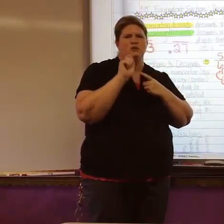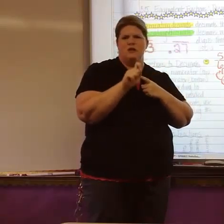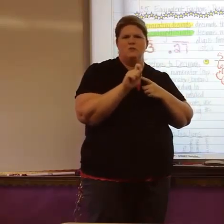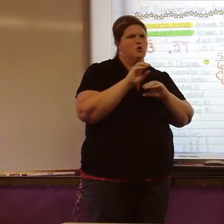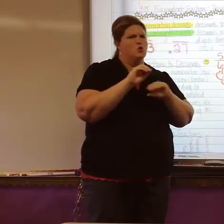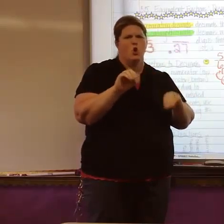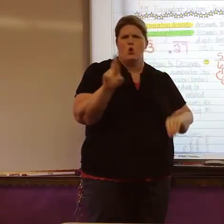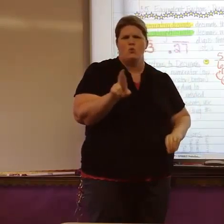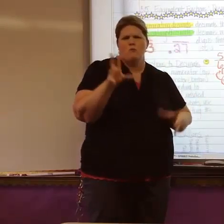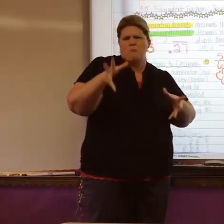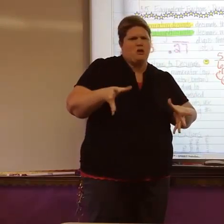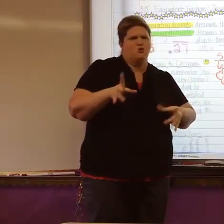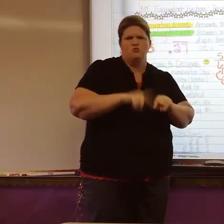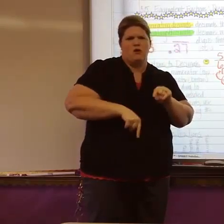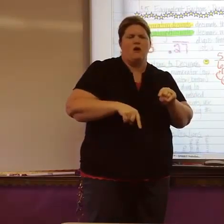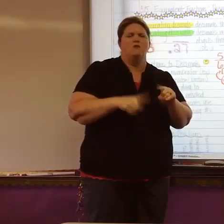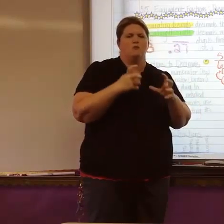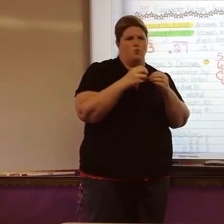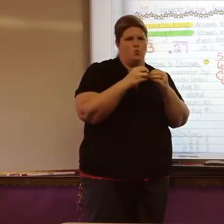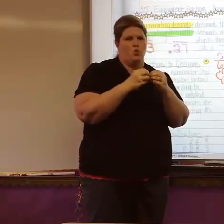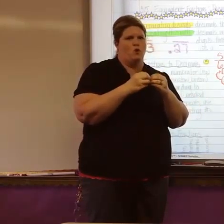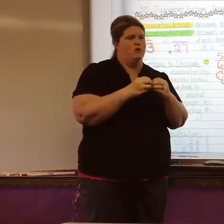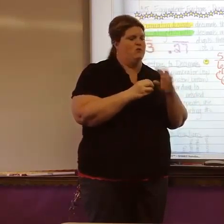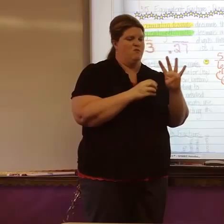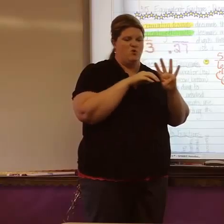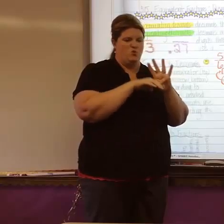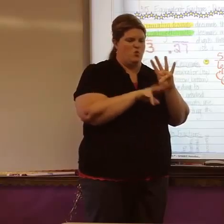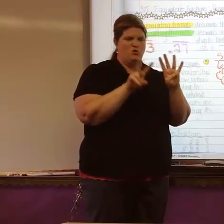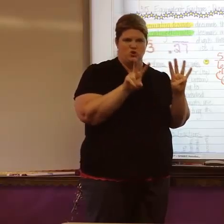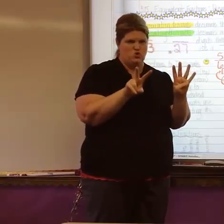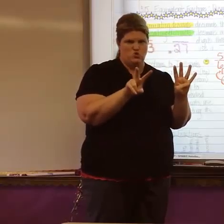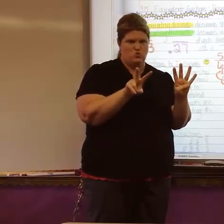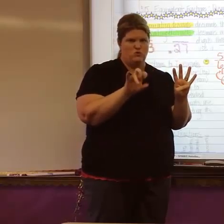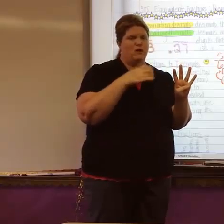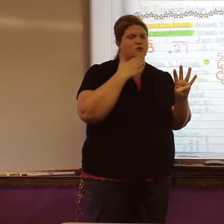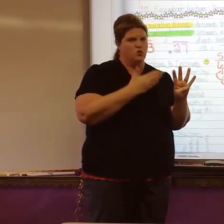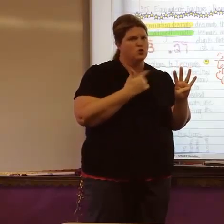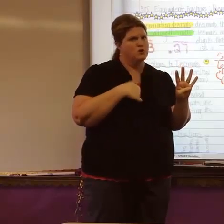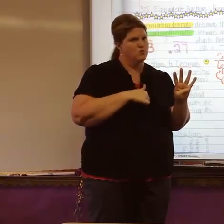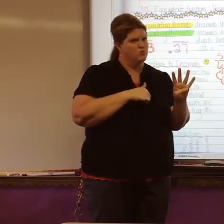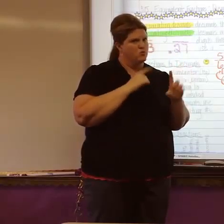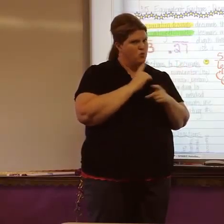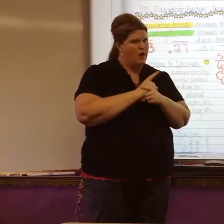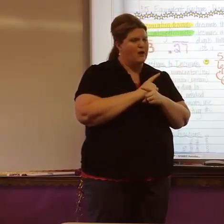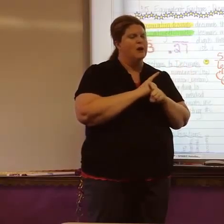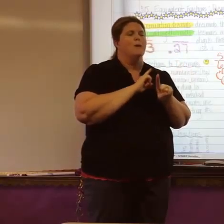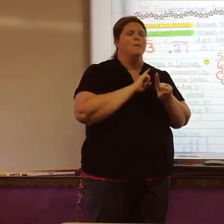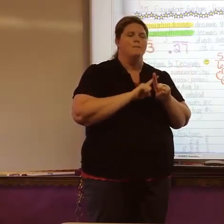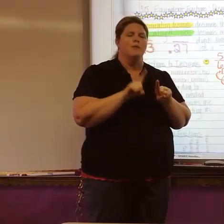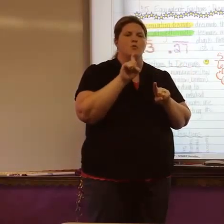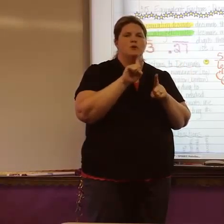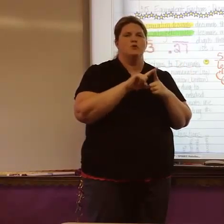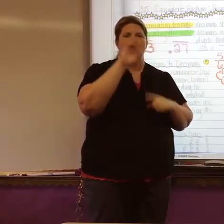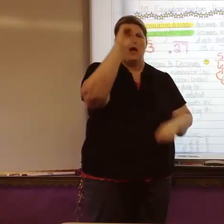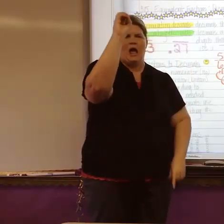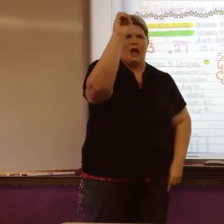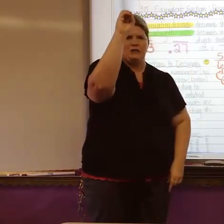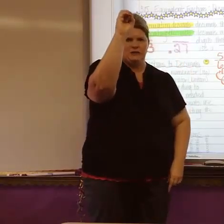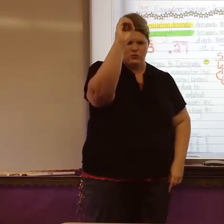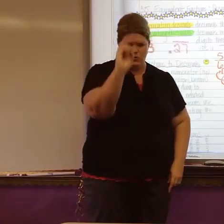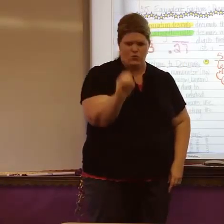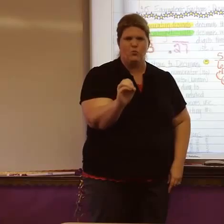remainder. Decimals. So 4 won't go into 2. That's good. That means we did this part right. So we're going to add a 0.